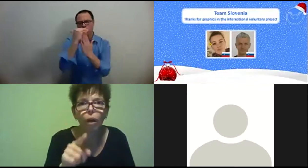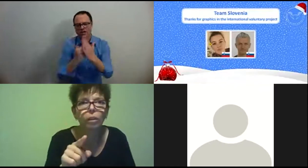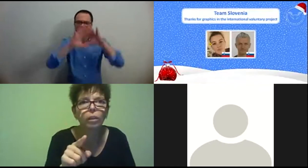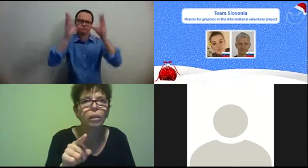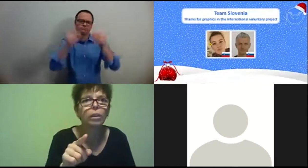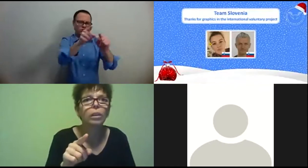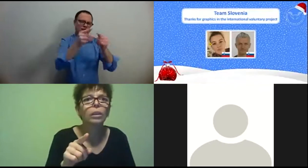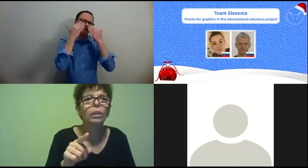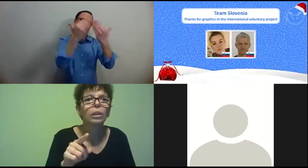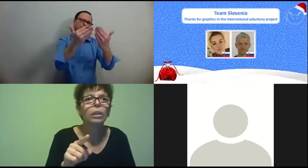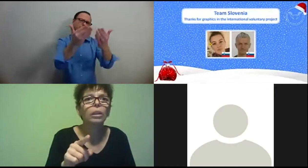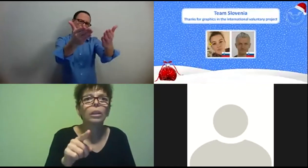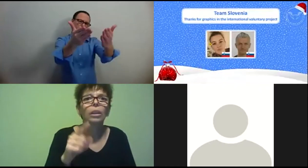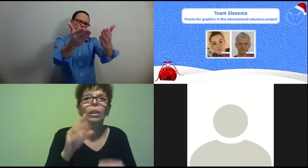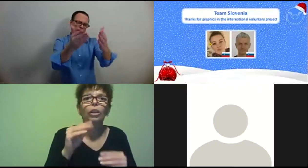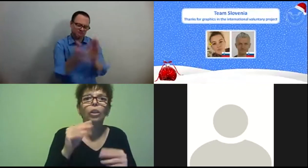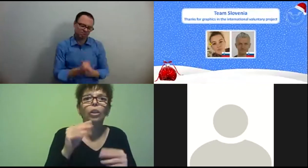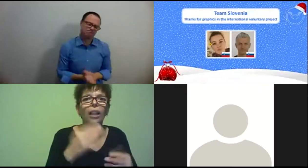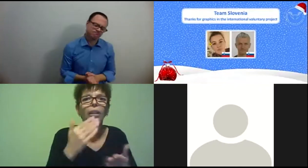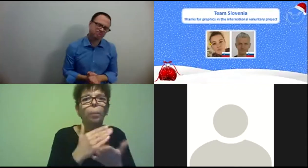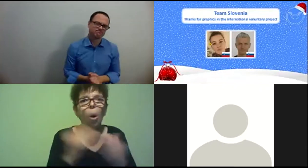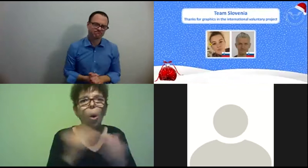spotlight 2 more people that have been working behind the